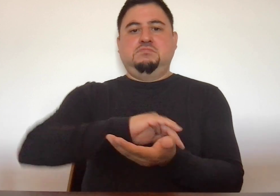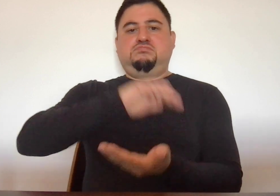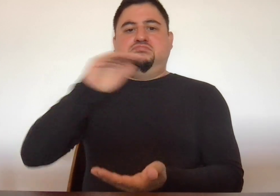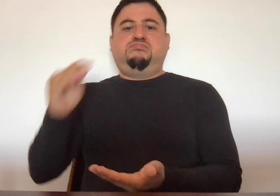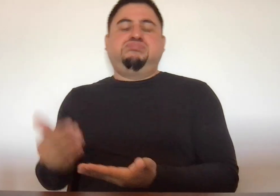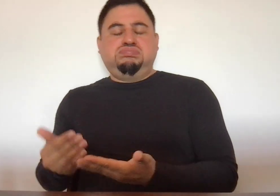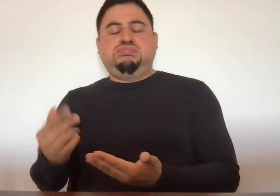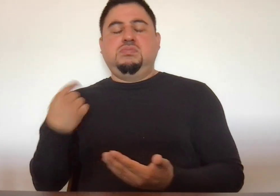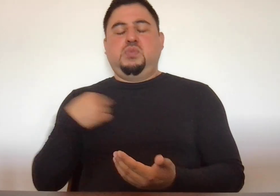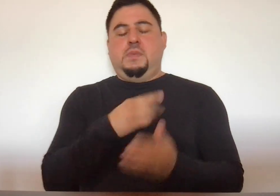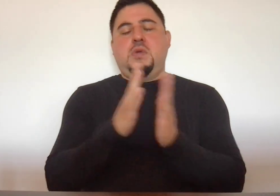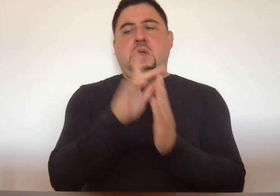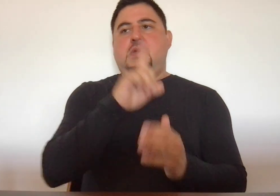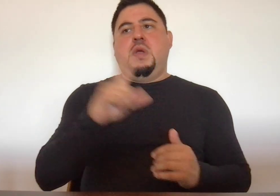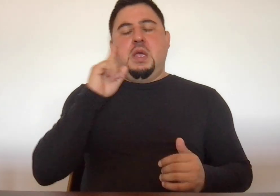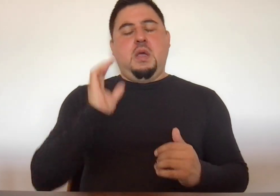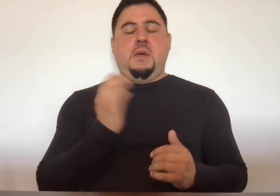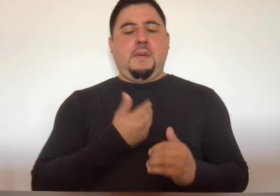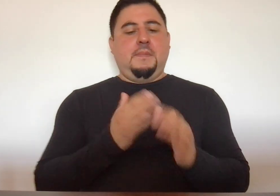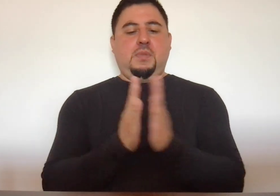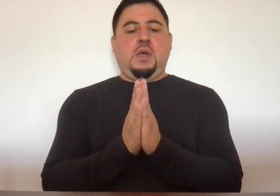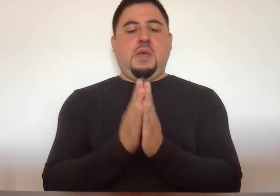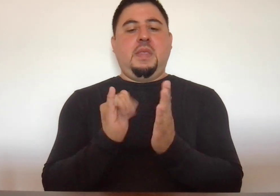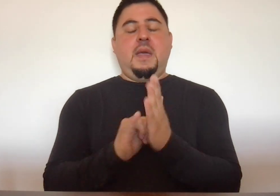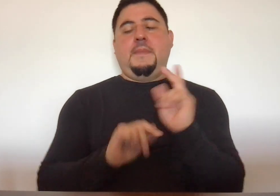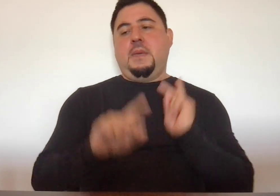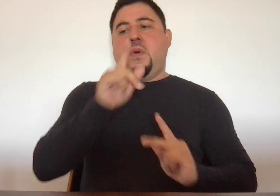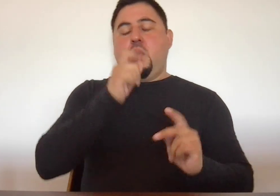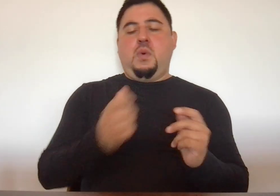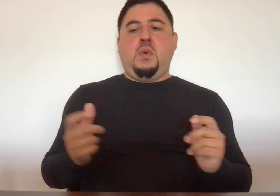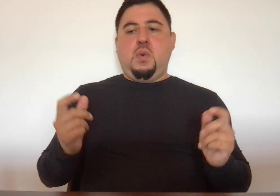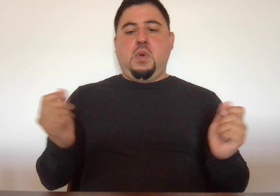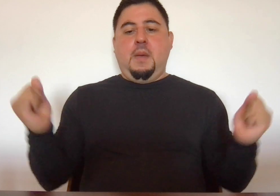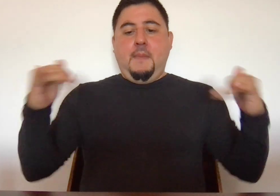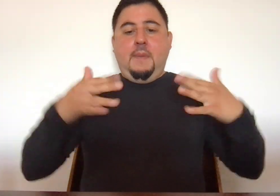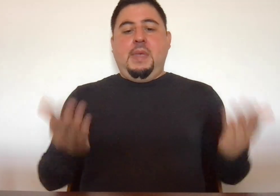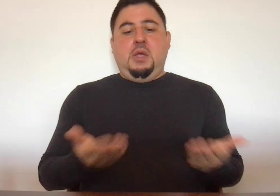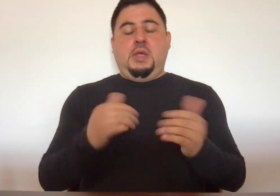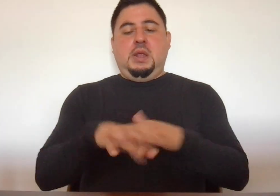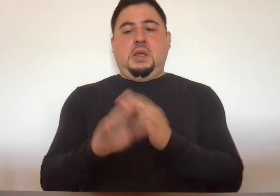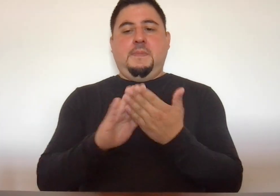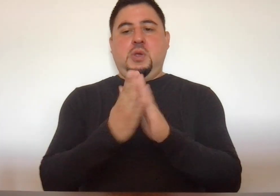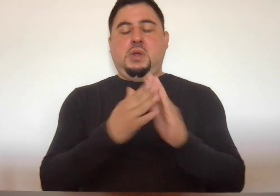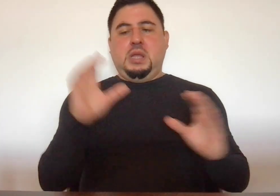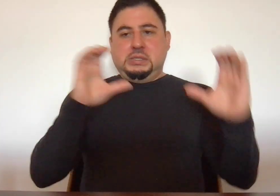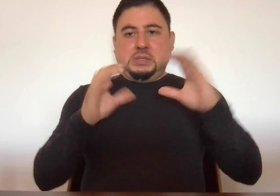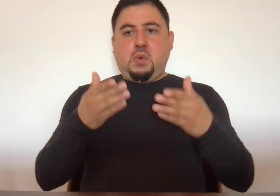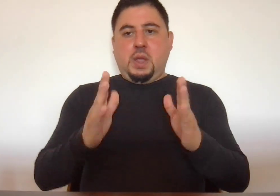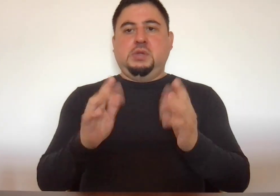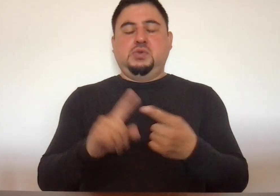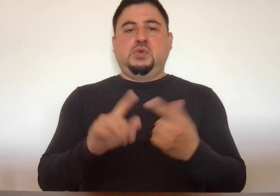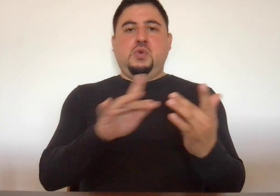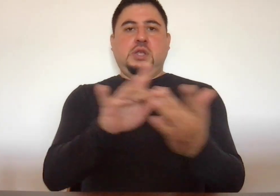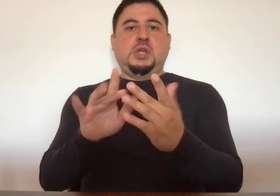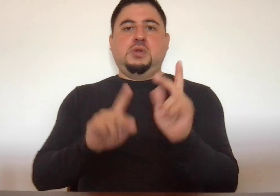Lord, hear our prayer. That those who gather here in community seek ways to reach out to love those who are